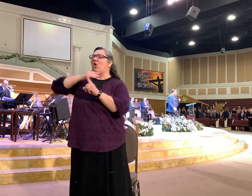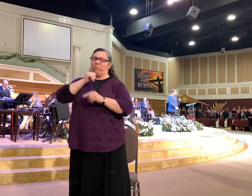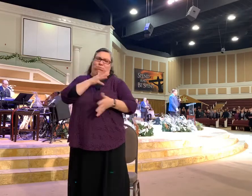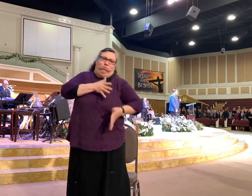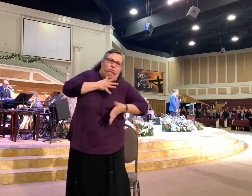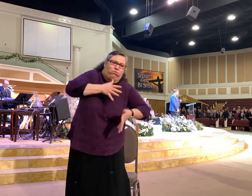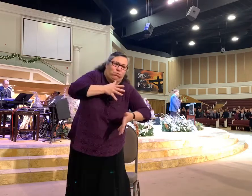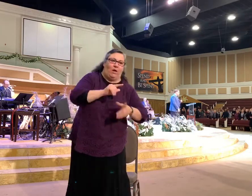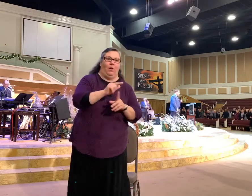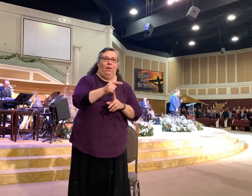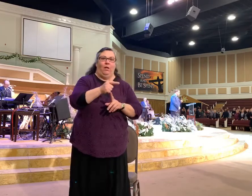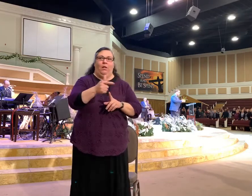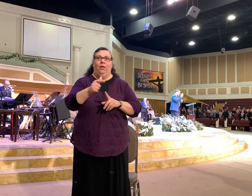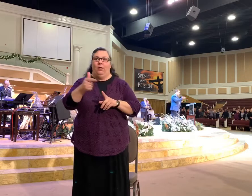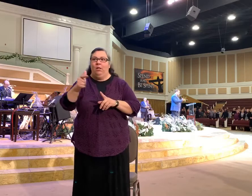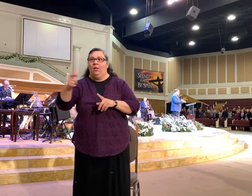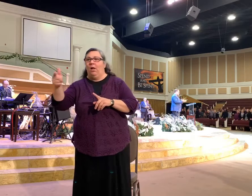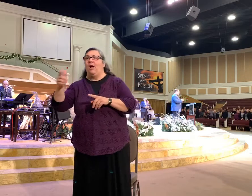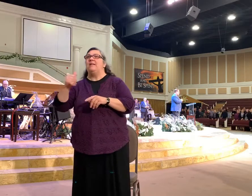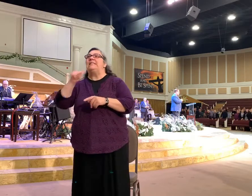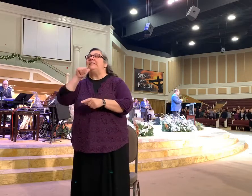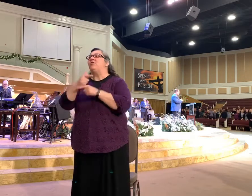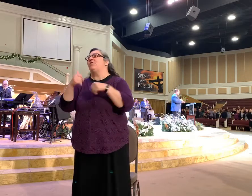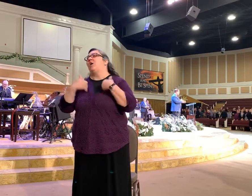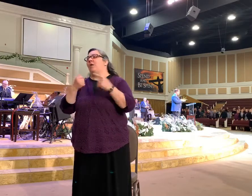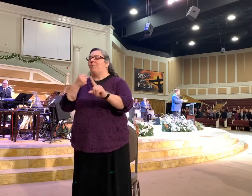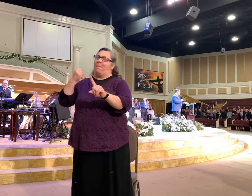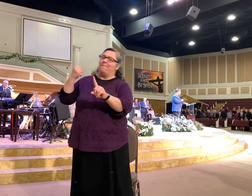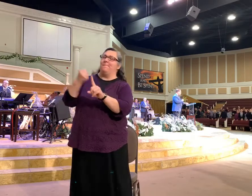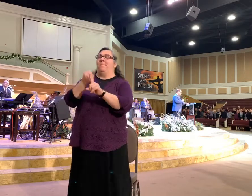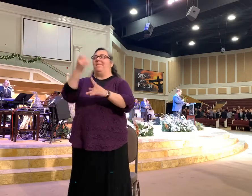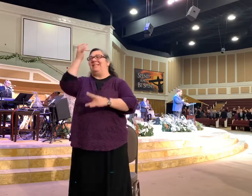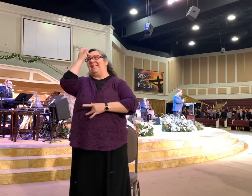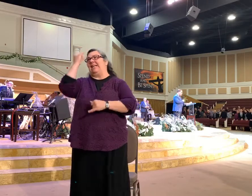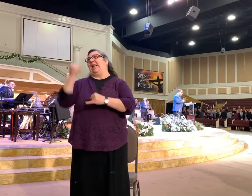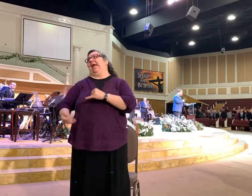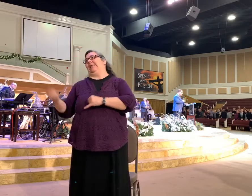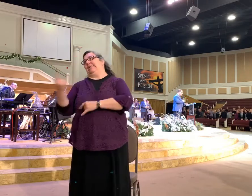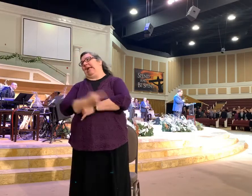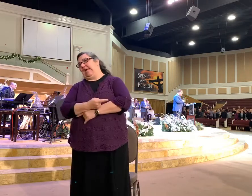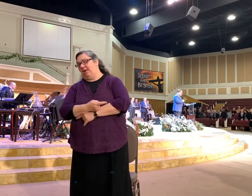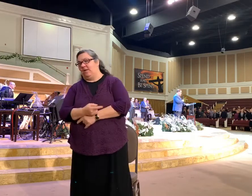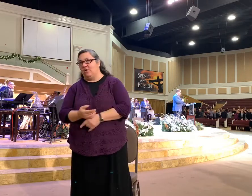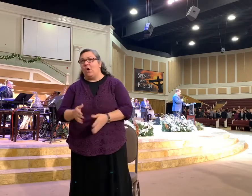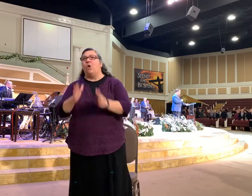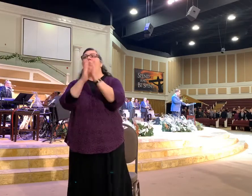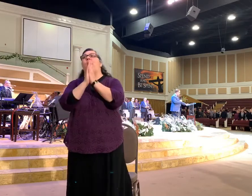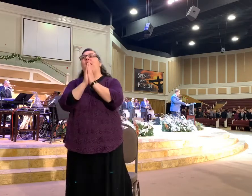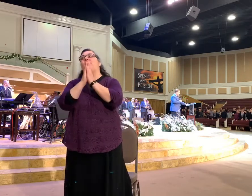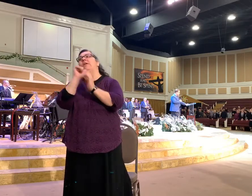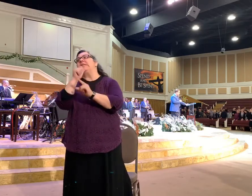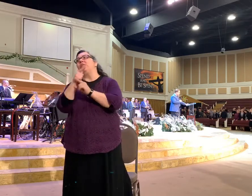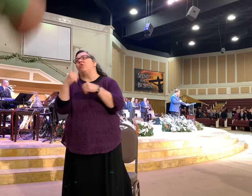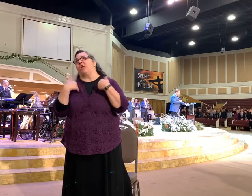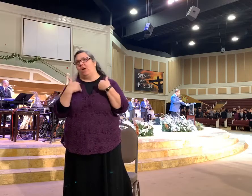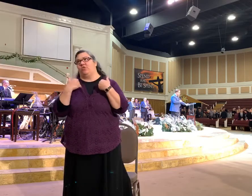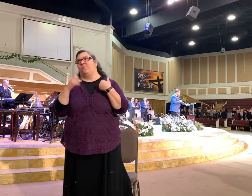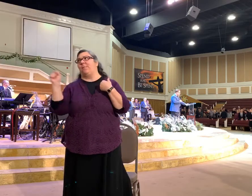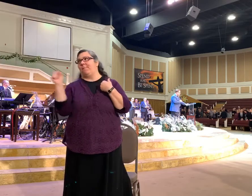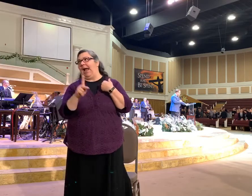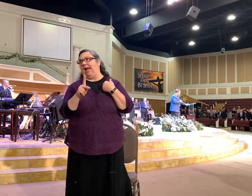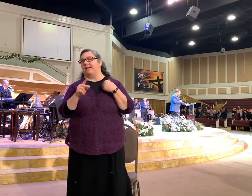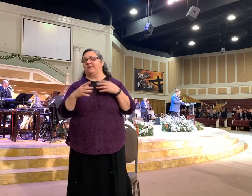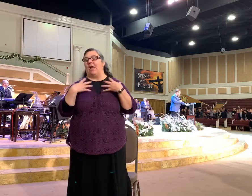And so she got it over on the last day, and it hit her very hard. So pray for her that she'll be back up